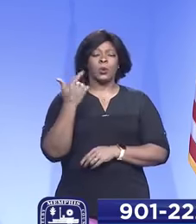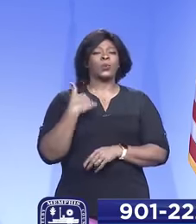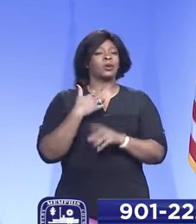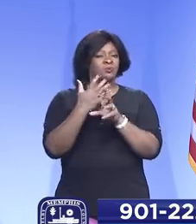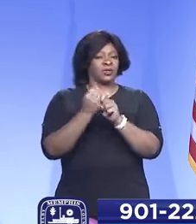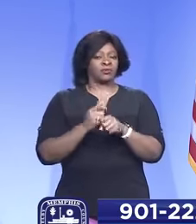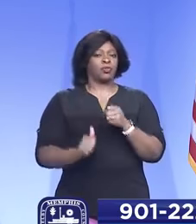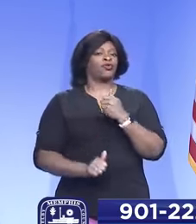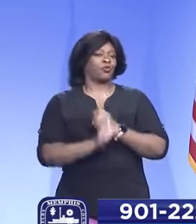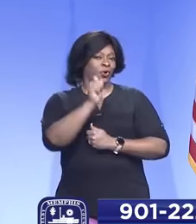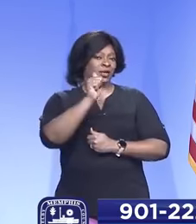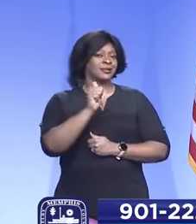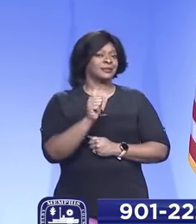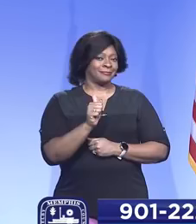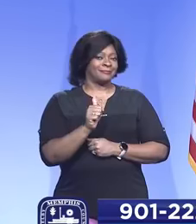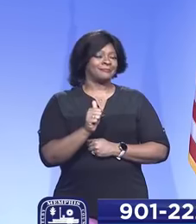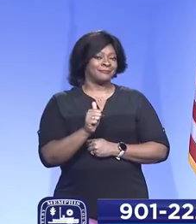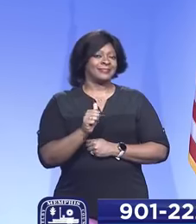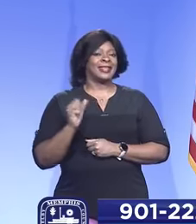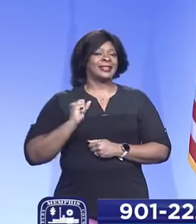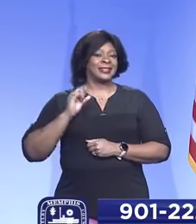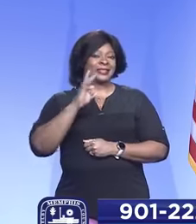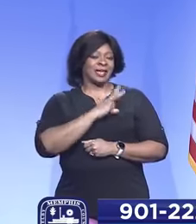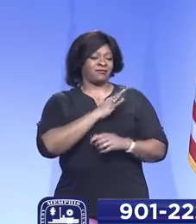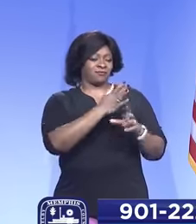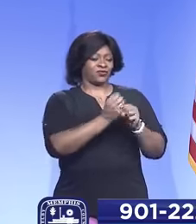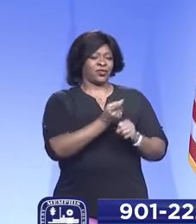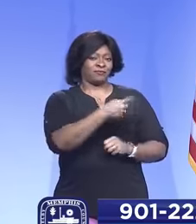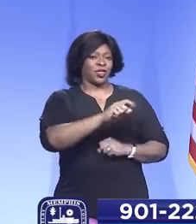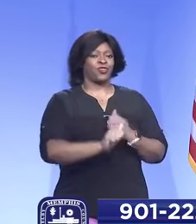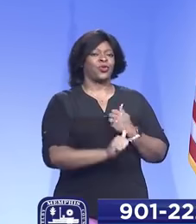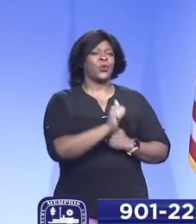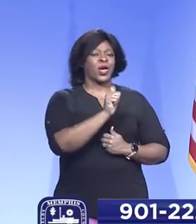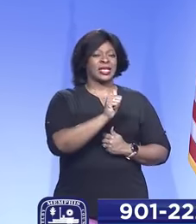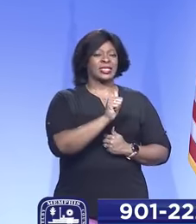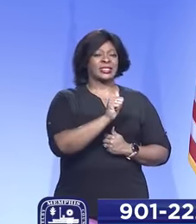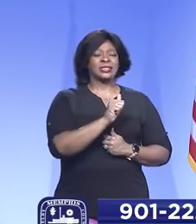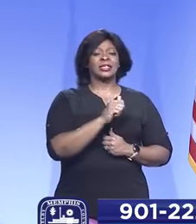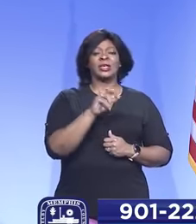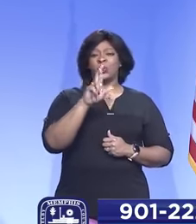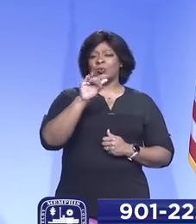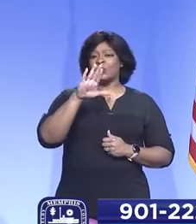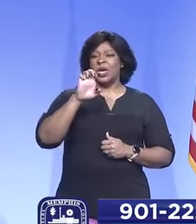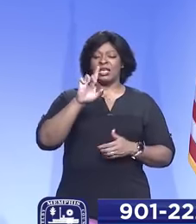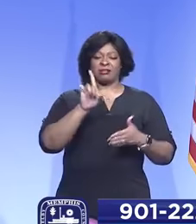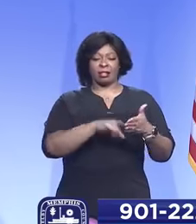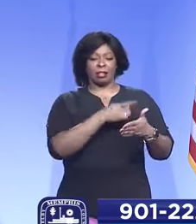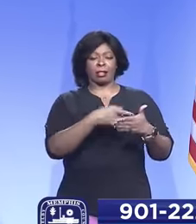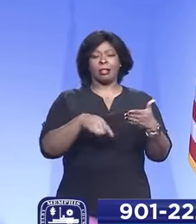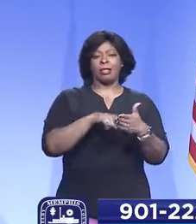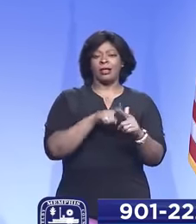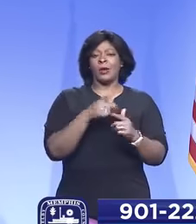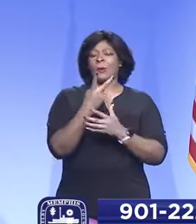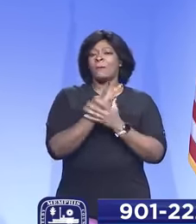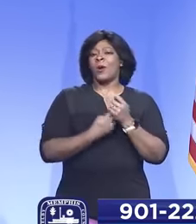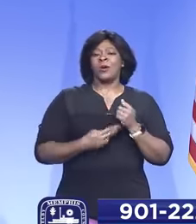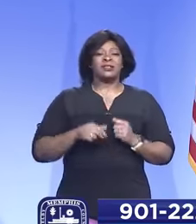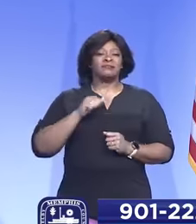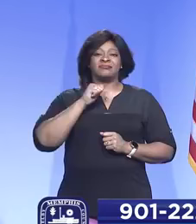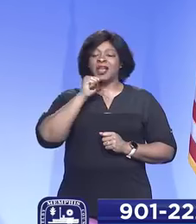received threats. Our staff has received threats and even racial slurs, both of which are